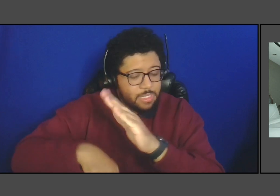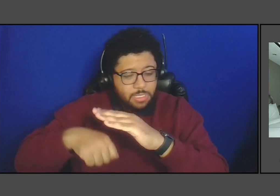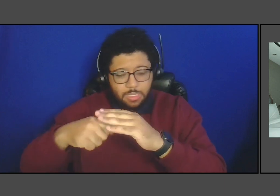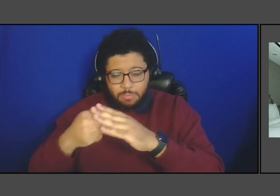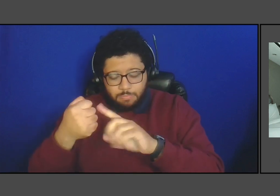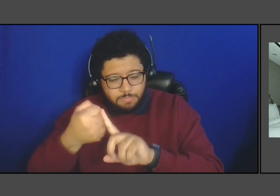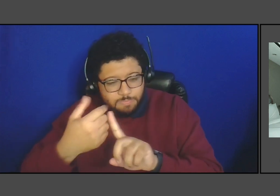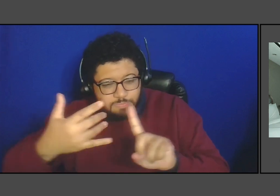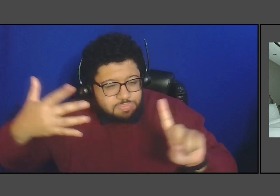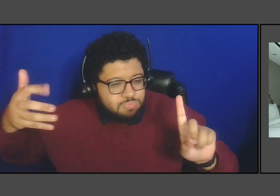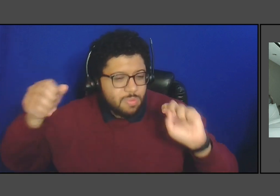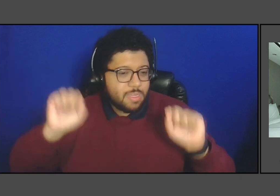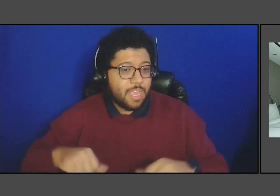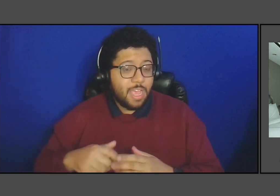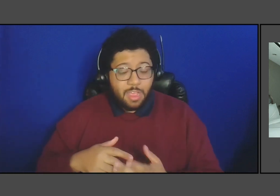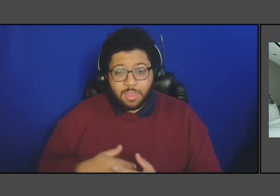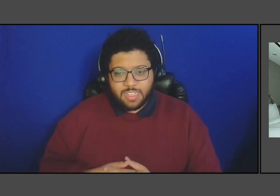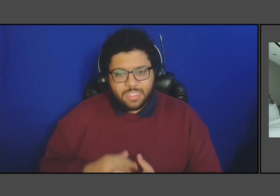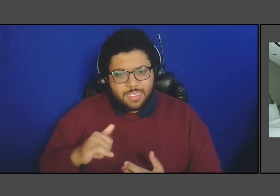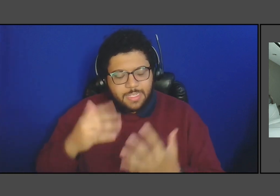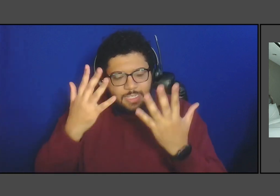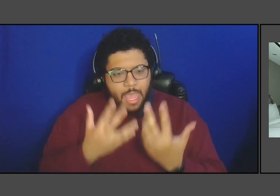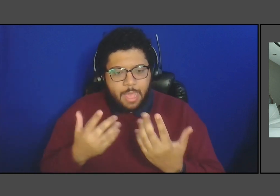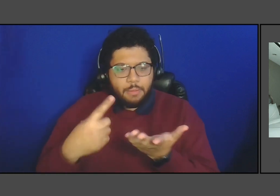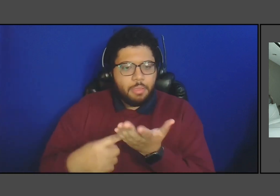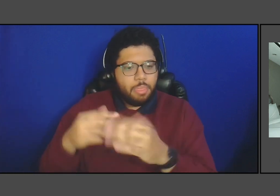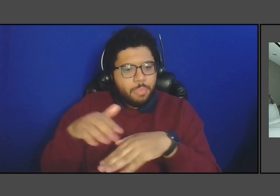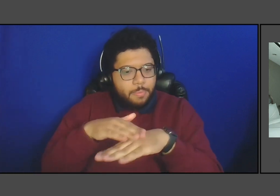of time there can tell you that it's not that.